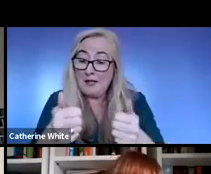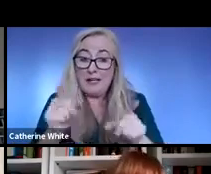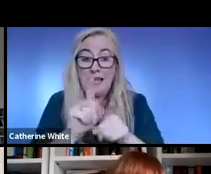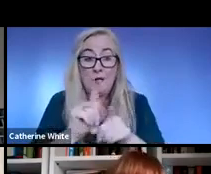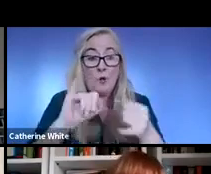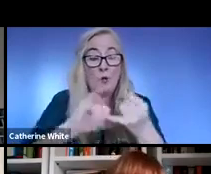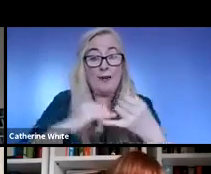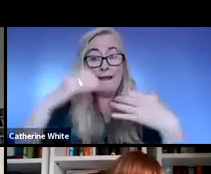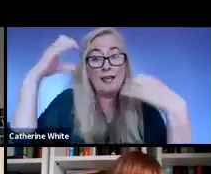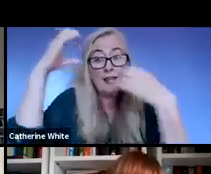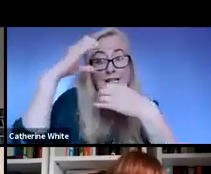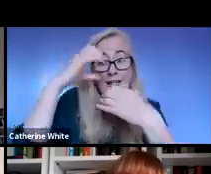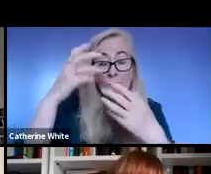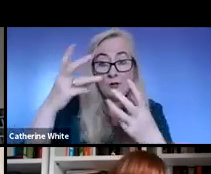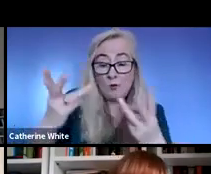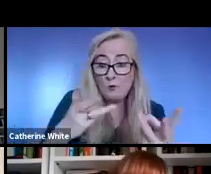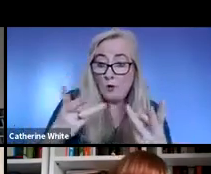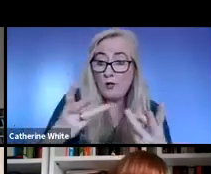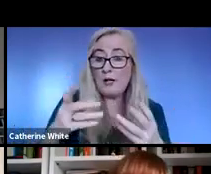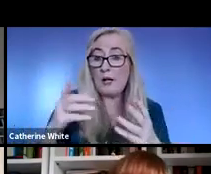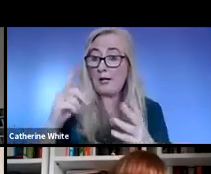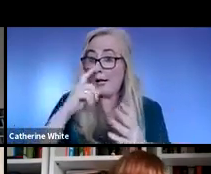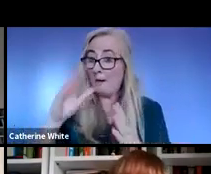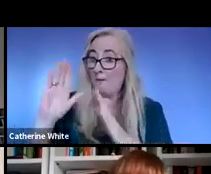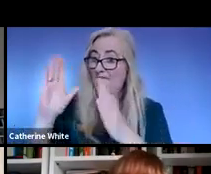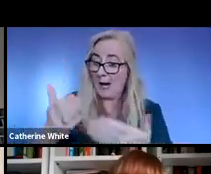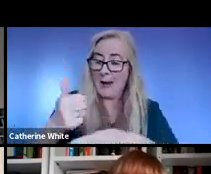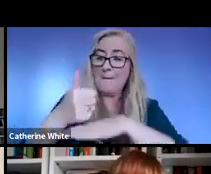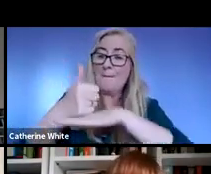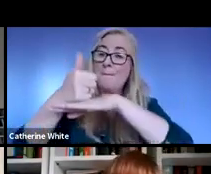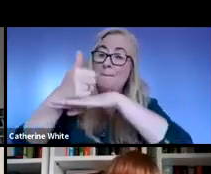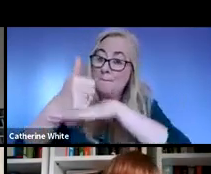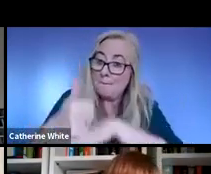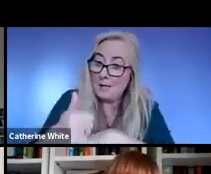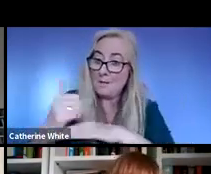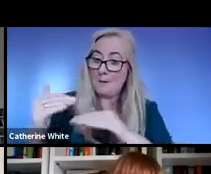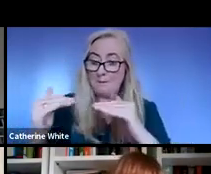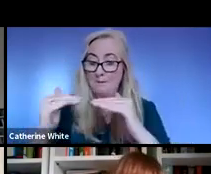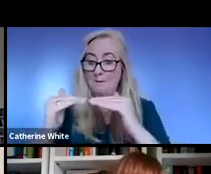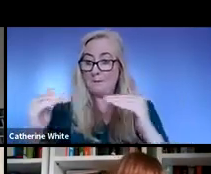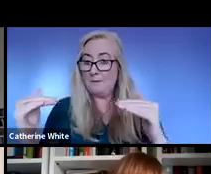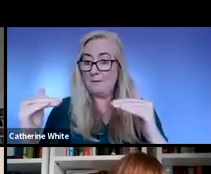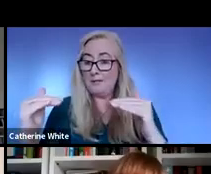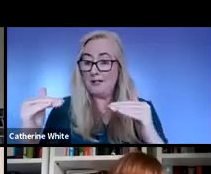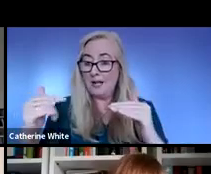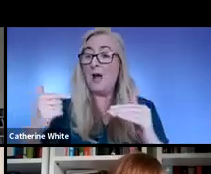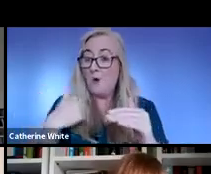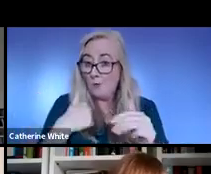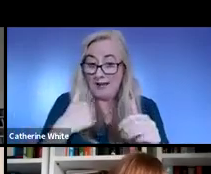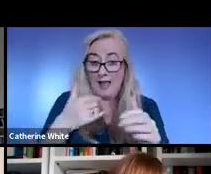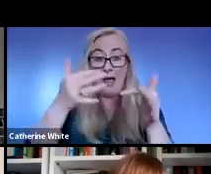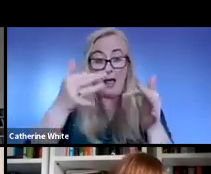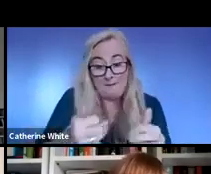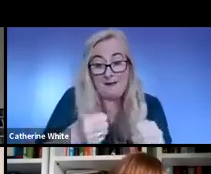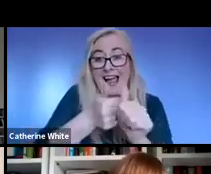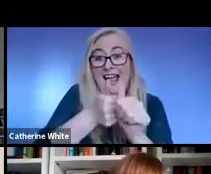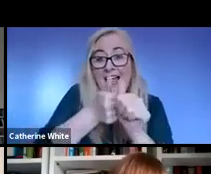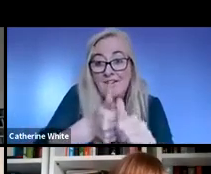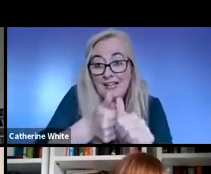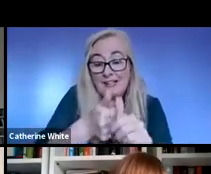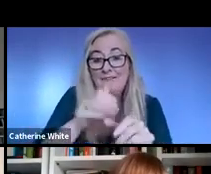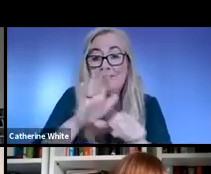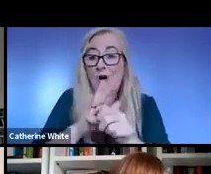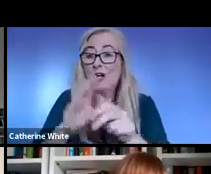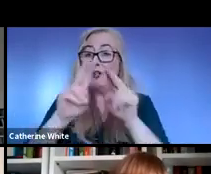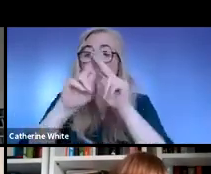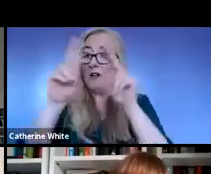or to support, to provide that minimum floor, very much so we would advocate in favour of a universal